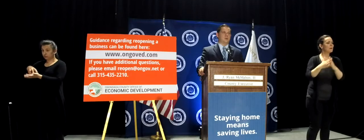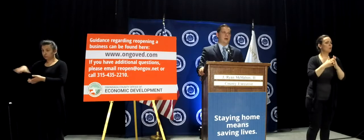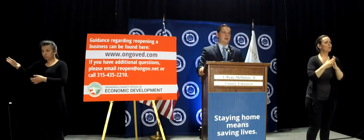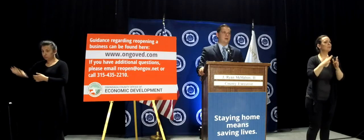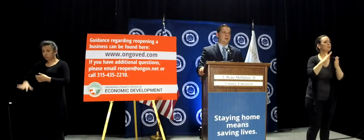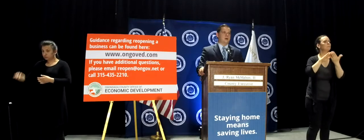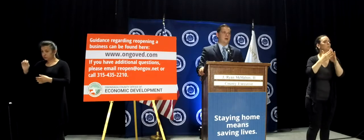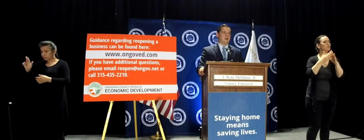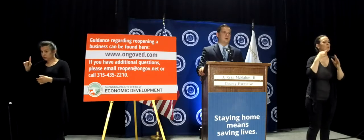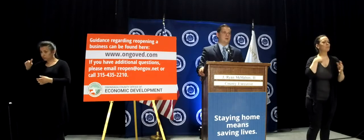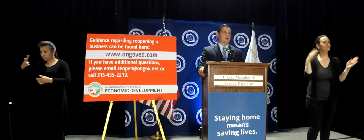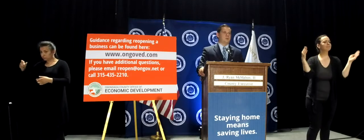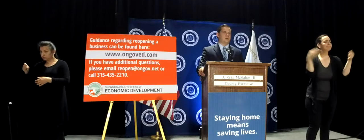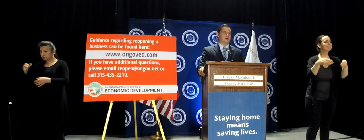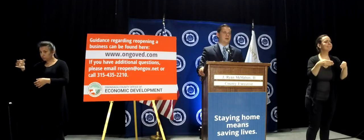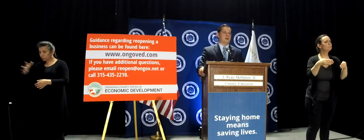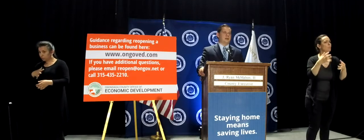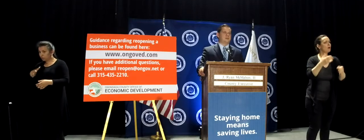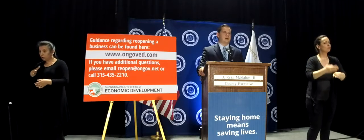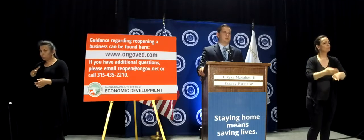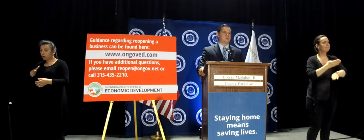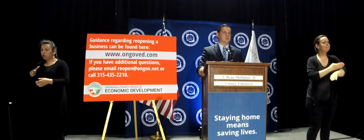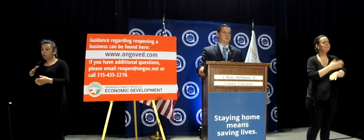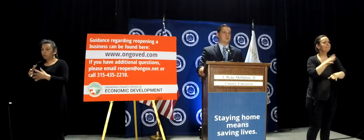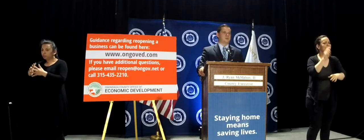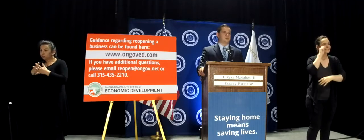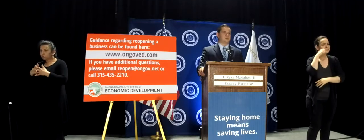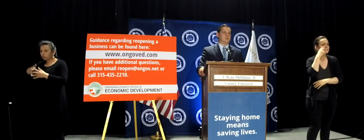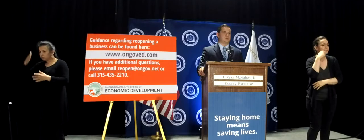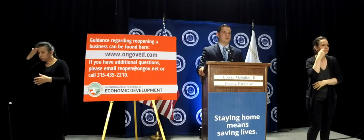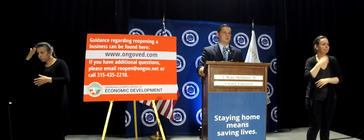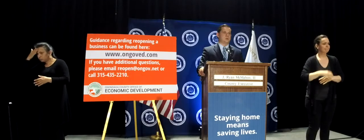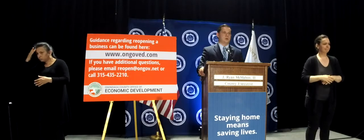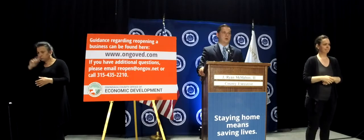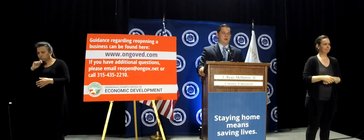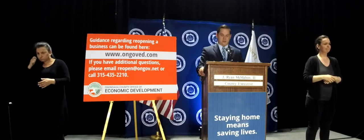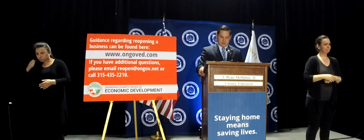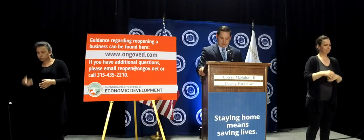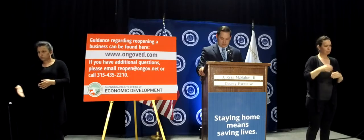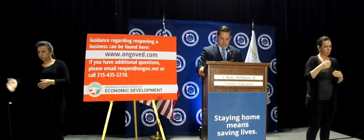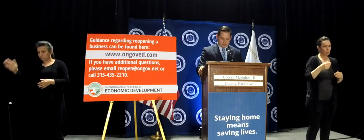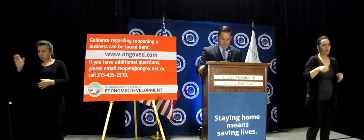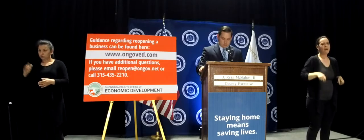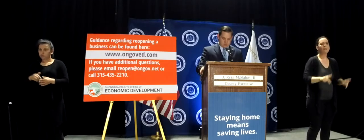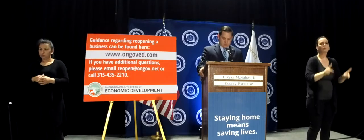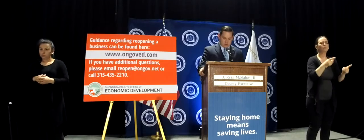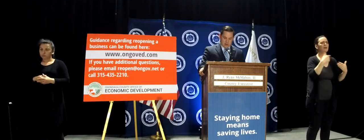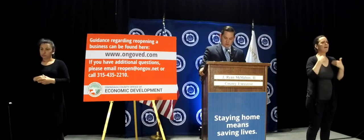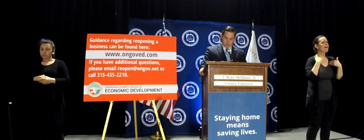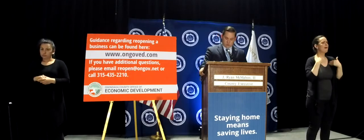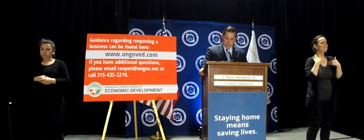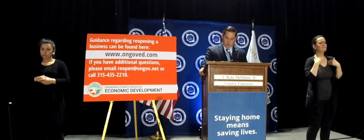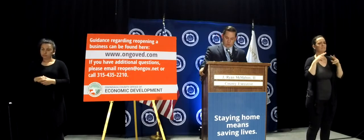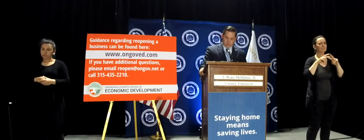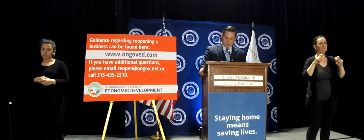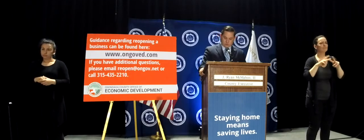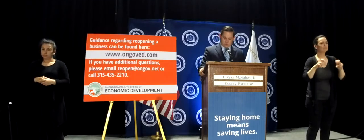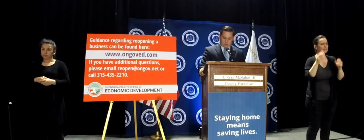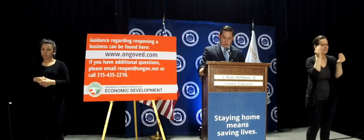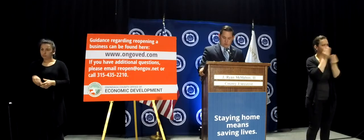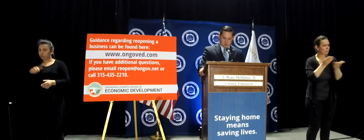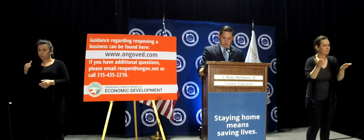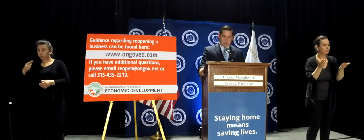make sure that we get lots of opportunities for these individuals to get tested. Next week, we're